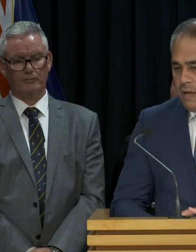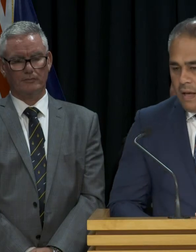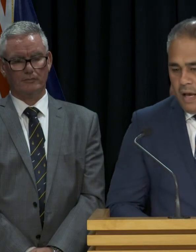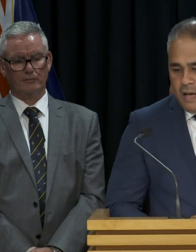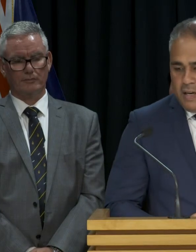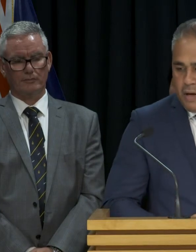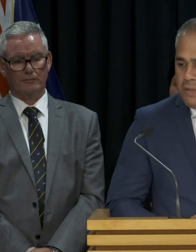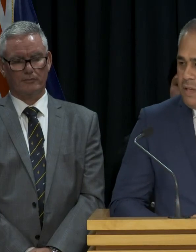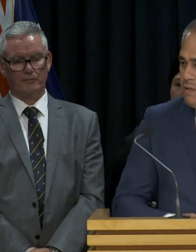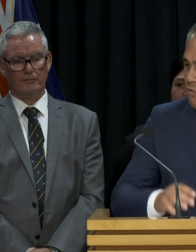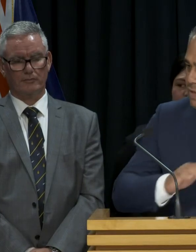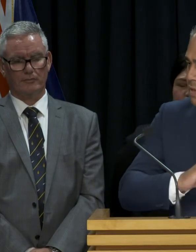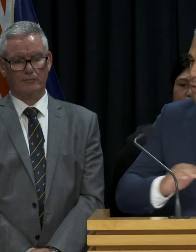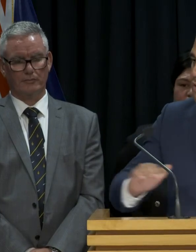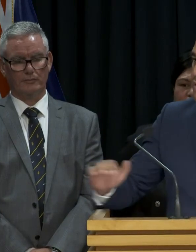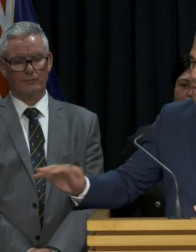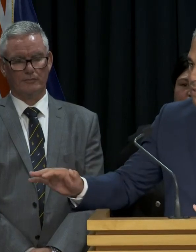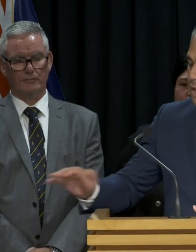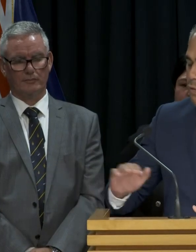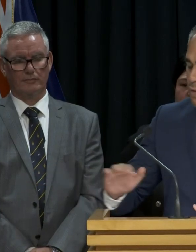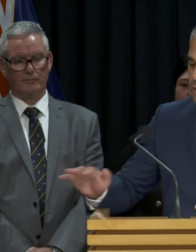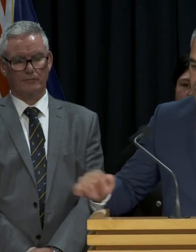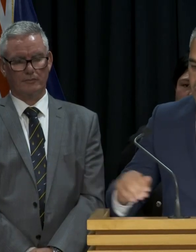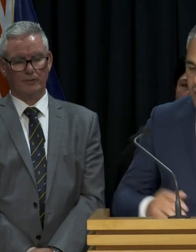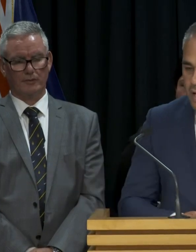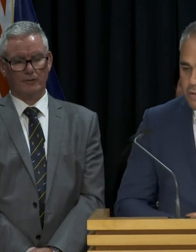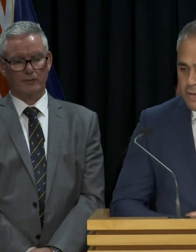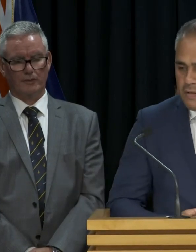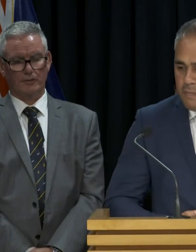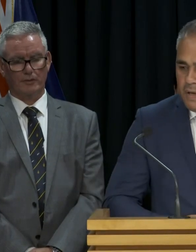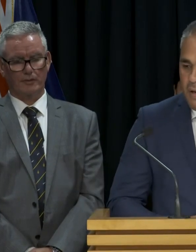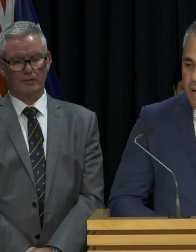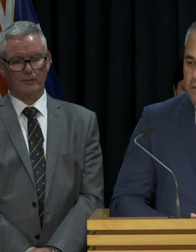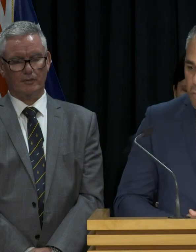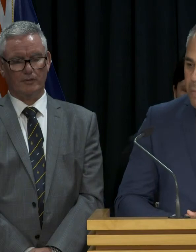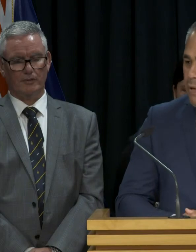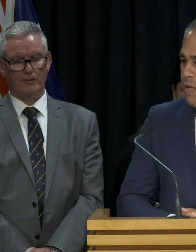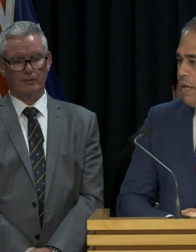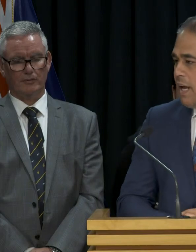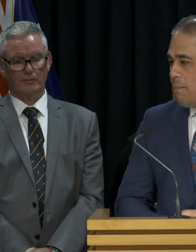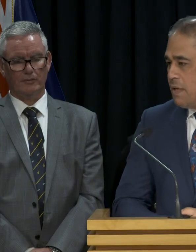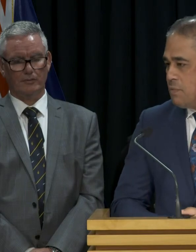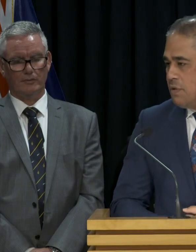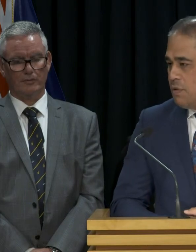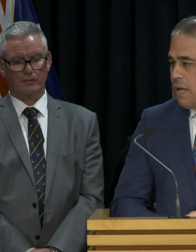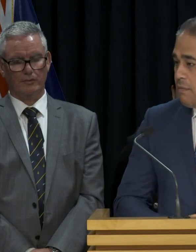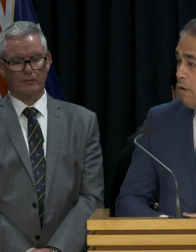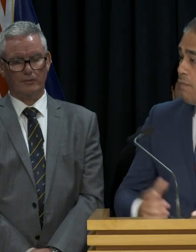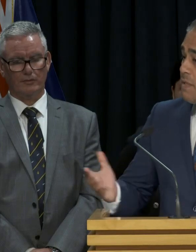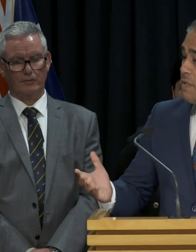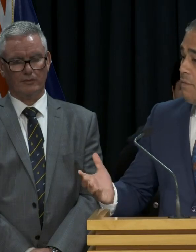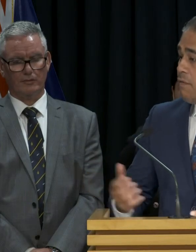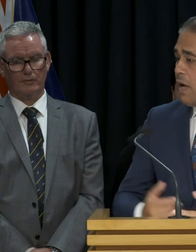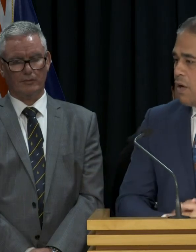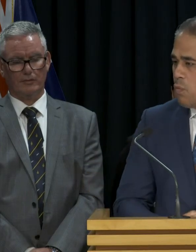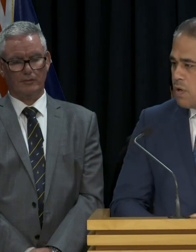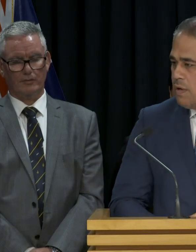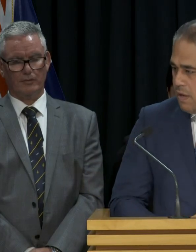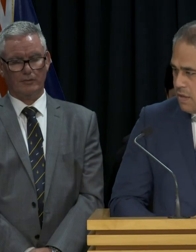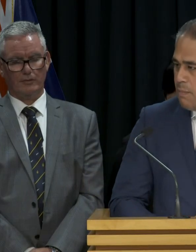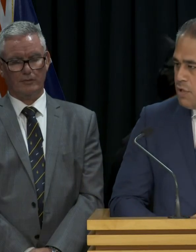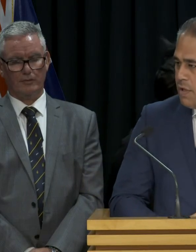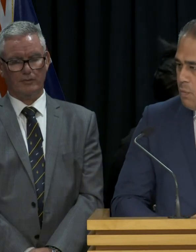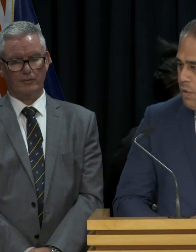these inequities addressed across the entire health system. So we'll be looking at how best we do that. Obviously, for whānau